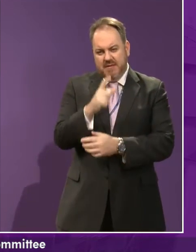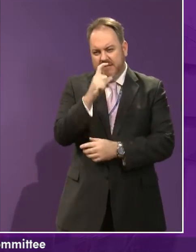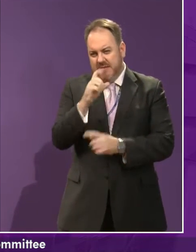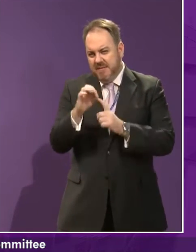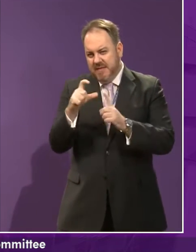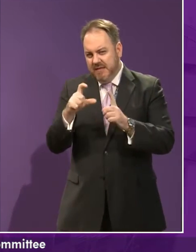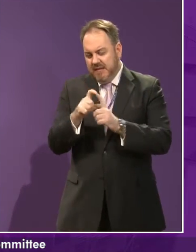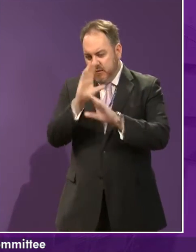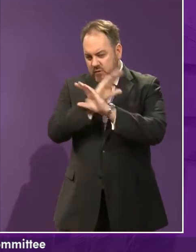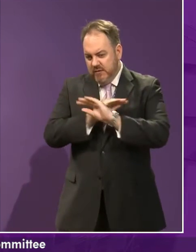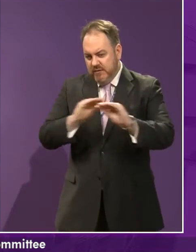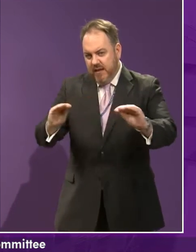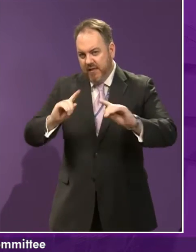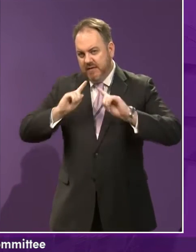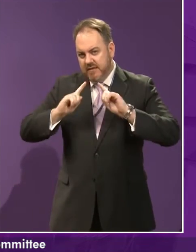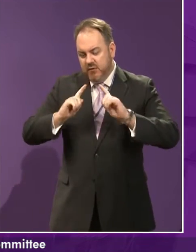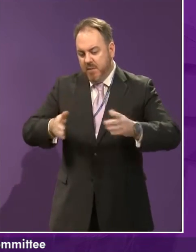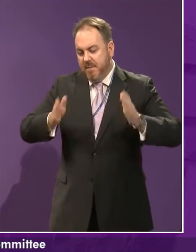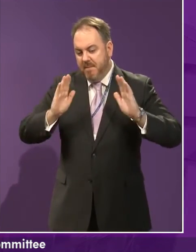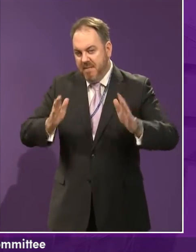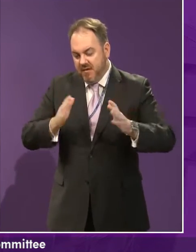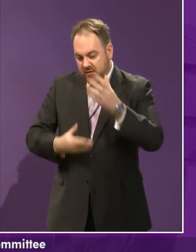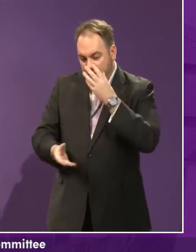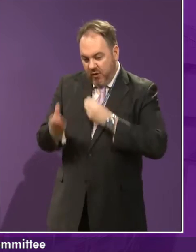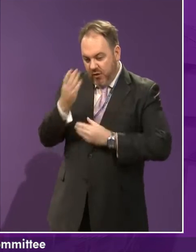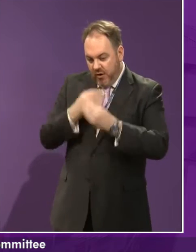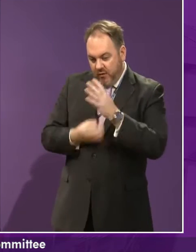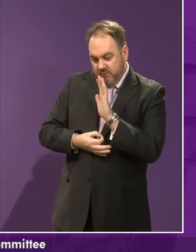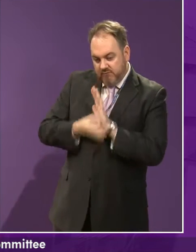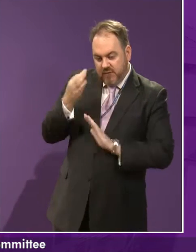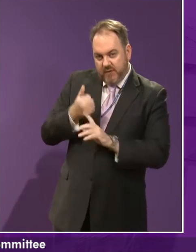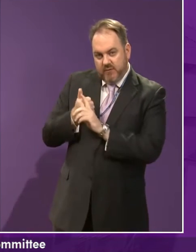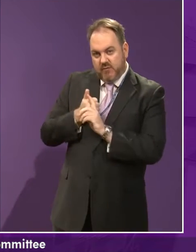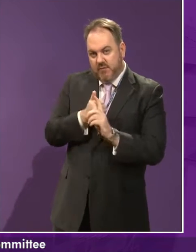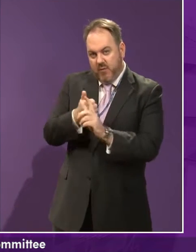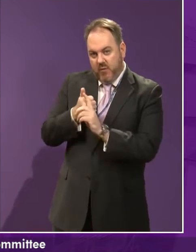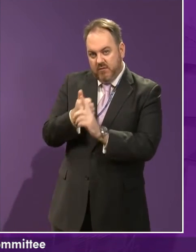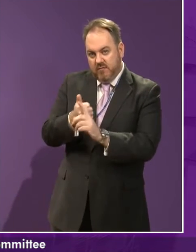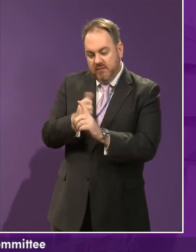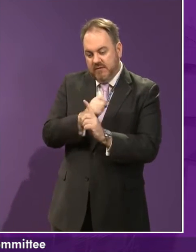training mandatory for their academic, their year-on-year CPD?